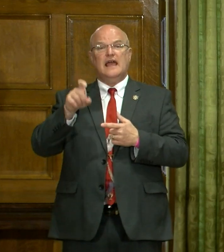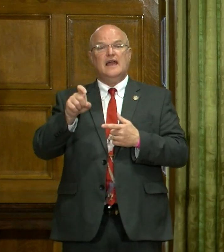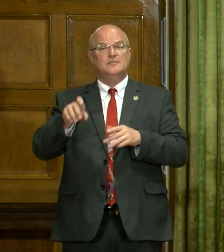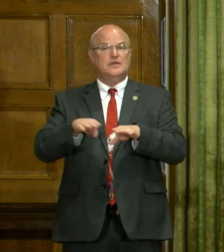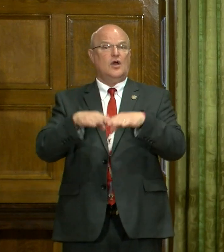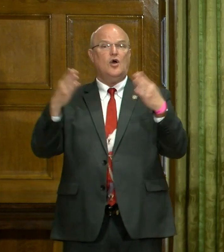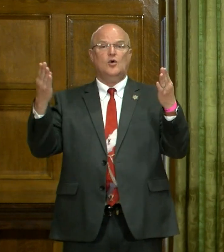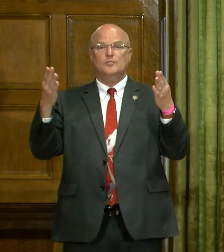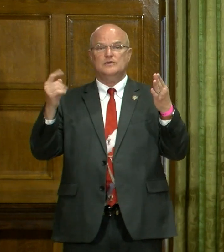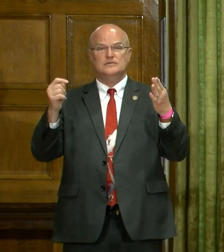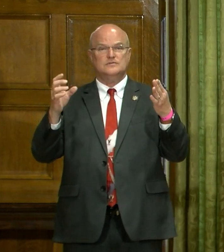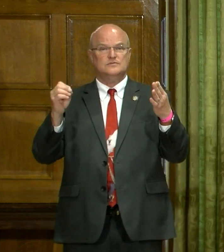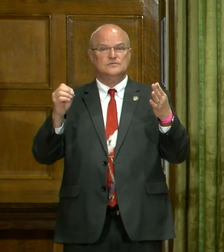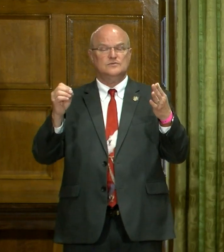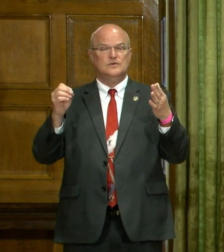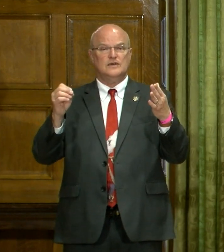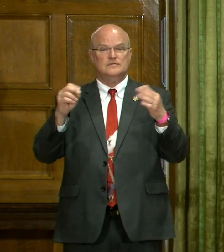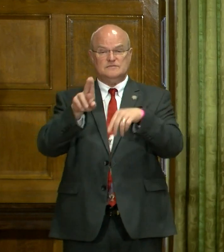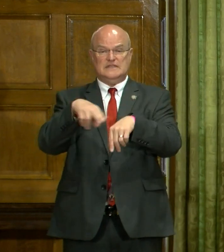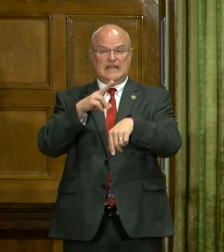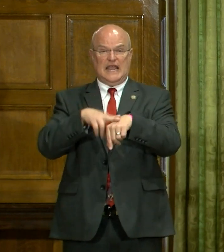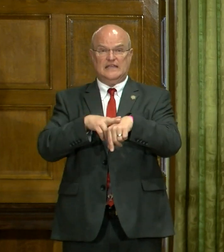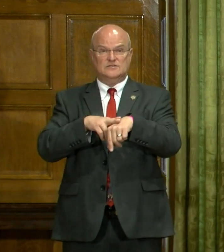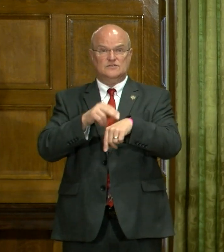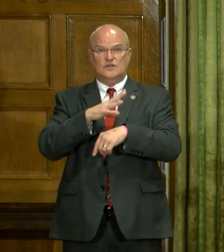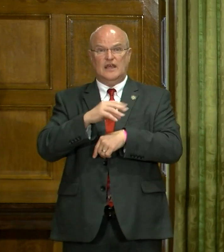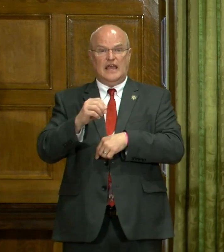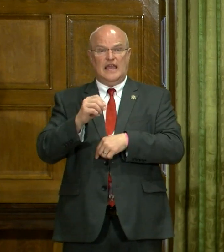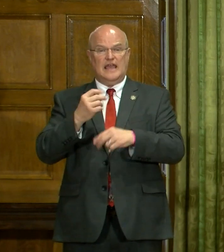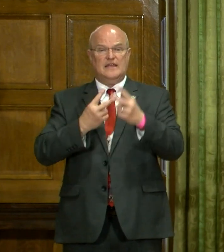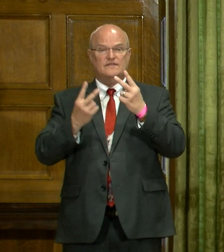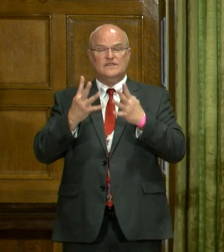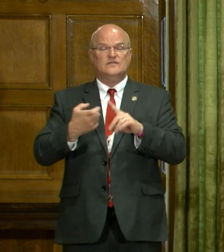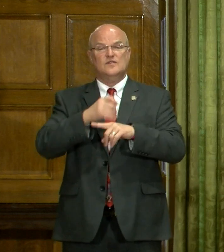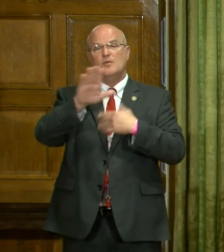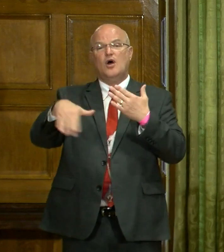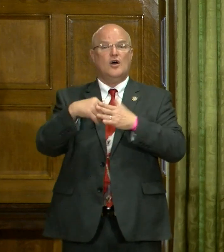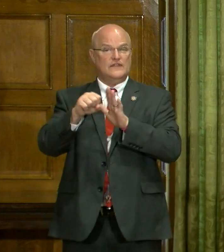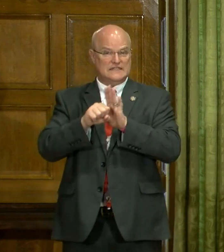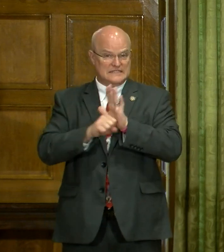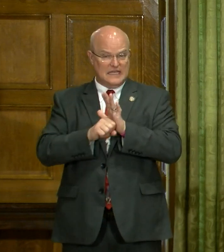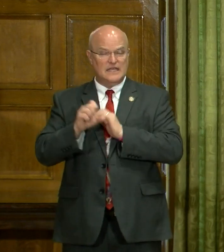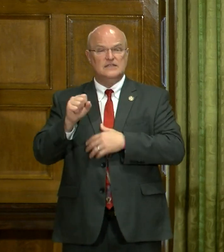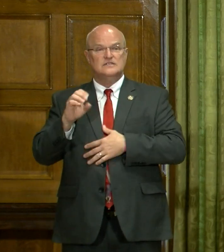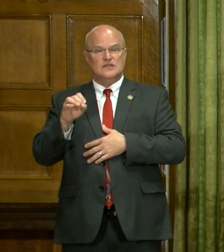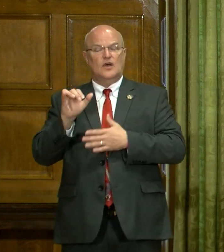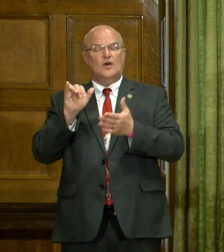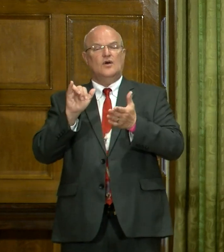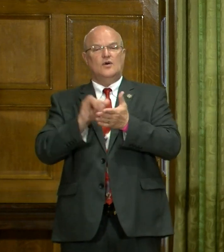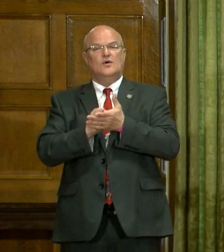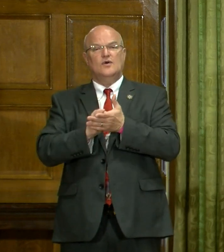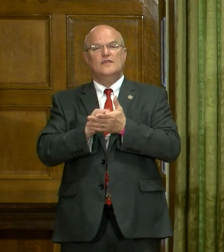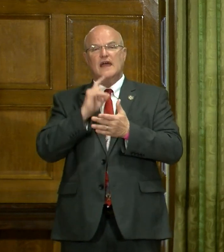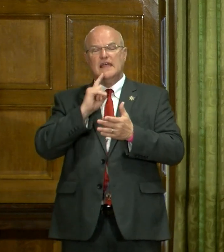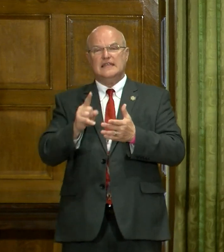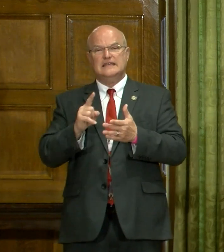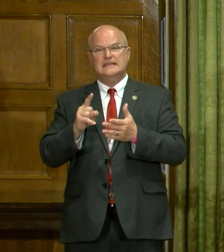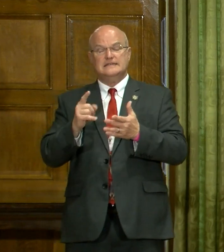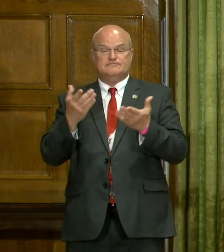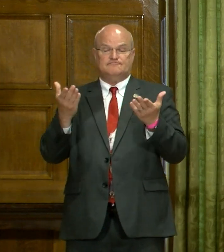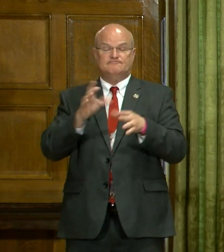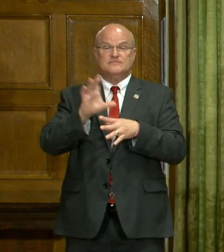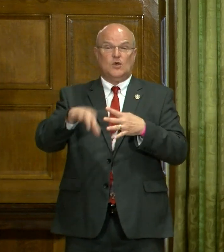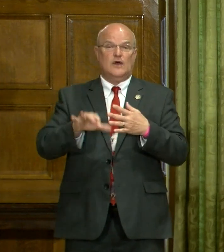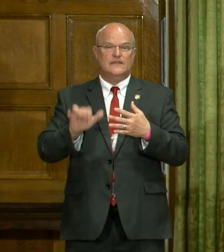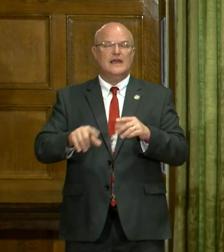to be open to national and guests from all the states. And so that is a consequence